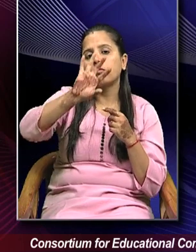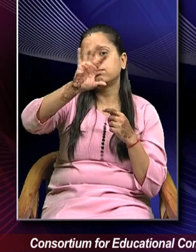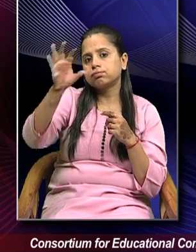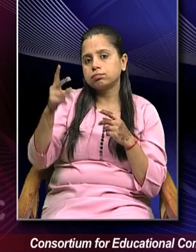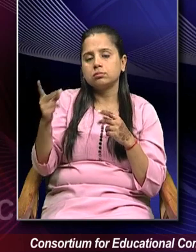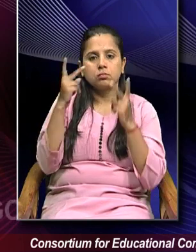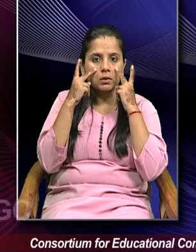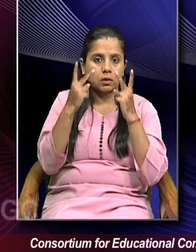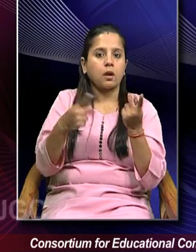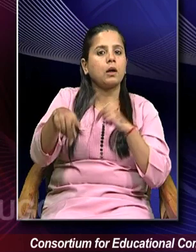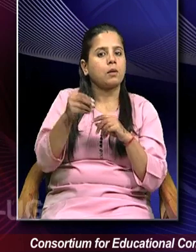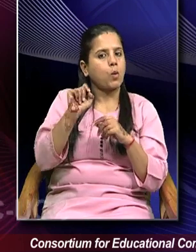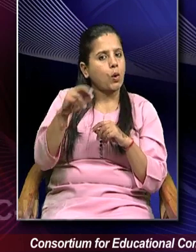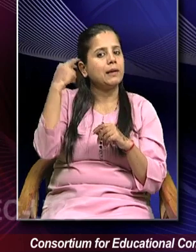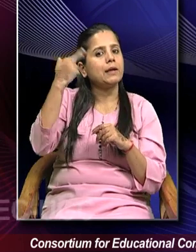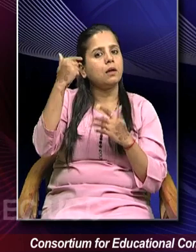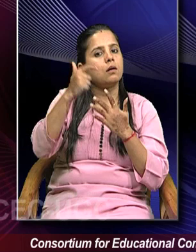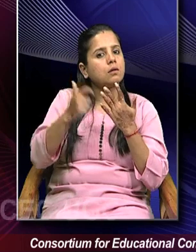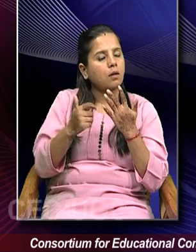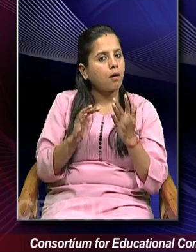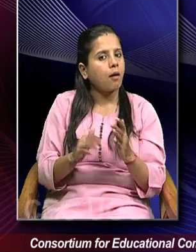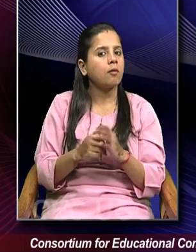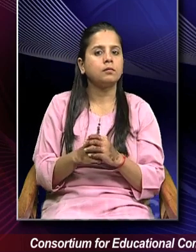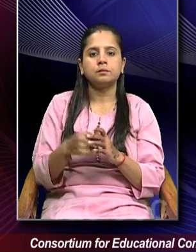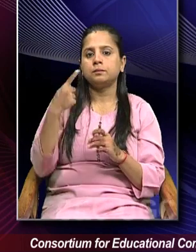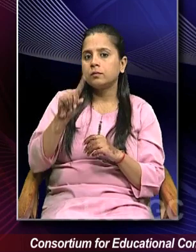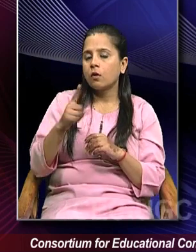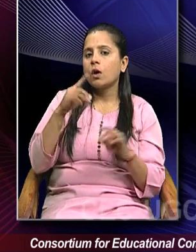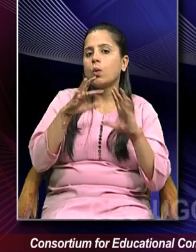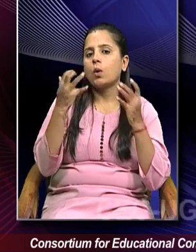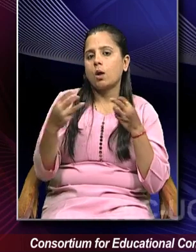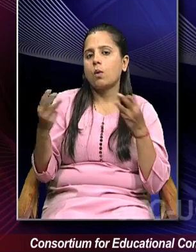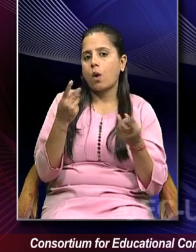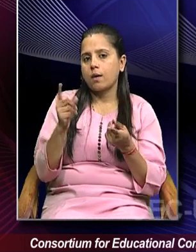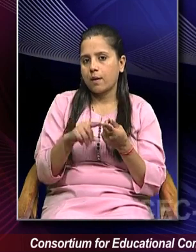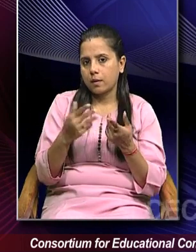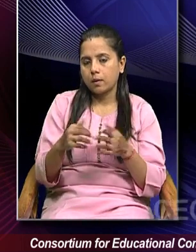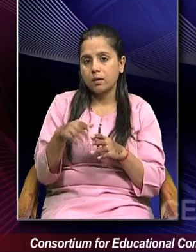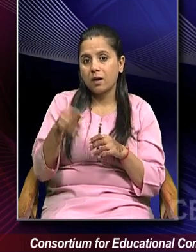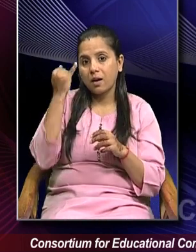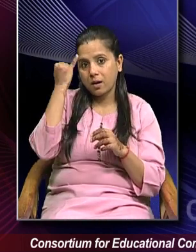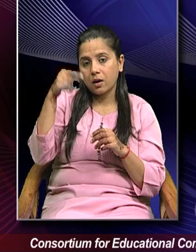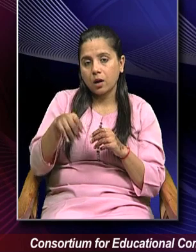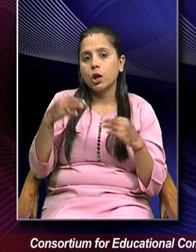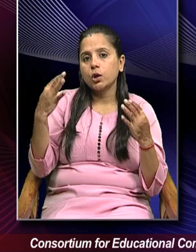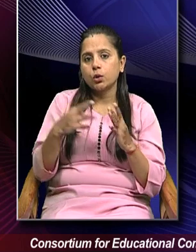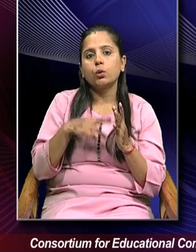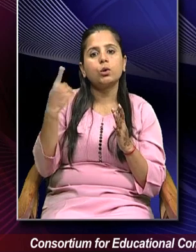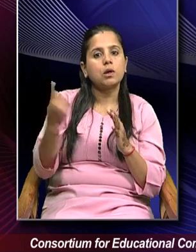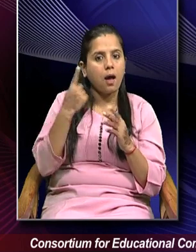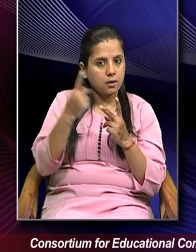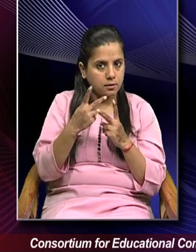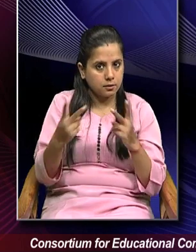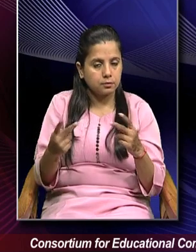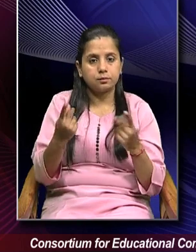seen to be as one of the factors for the First World War. Then this idea of new nationalism, which